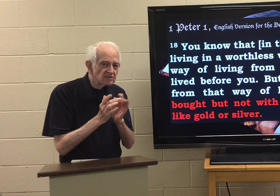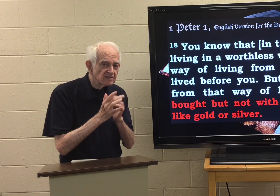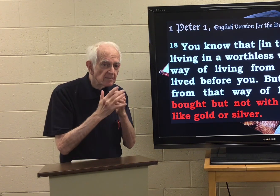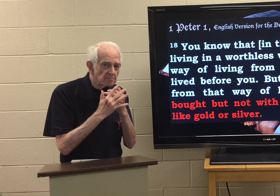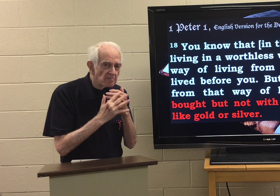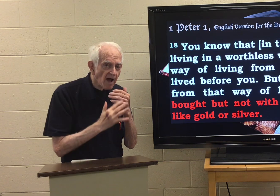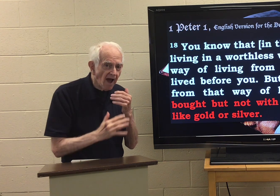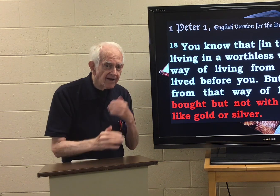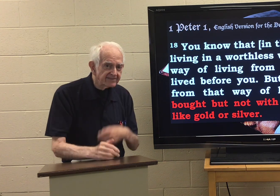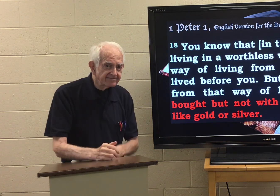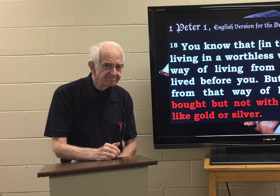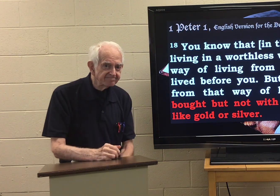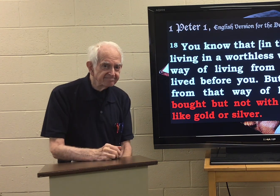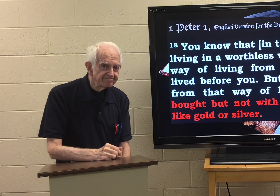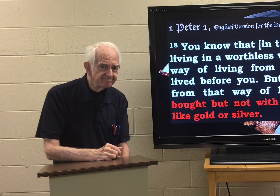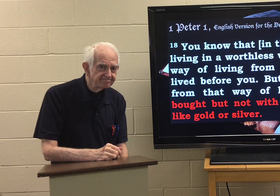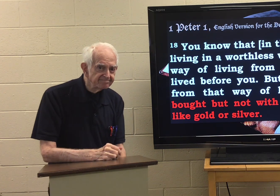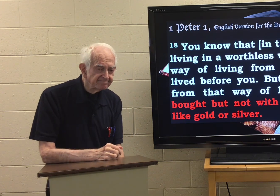but with Jesus' blood.